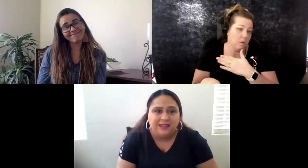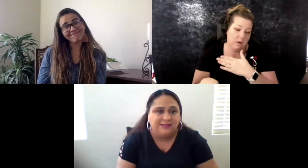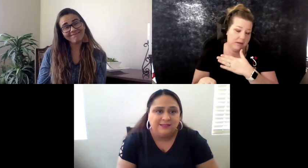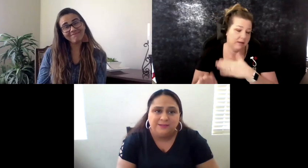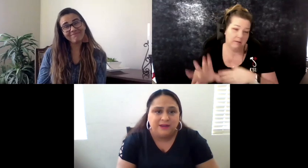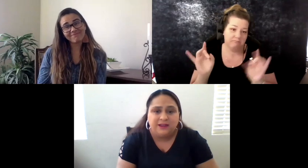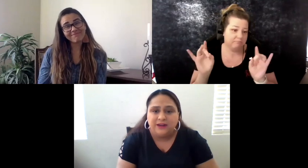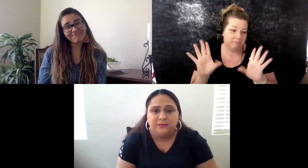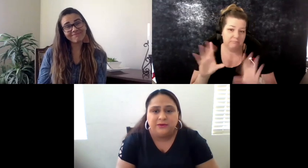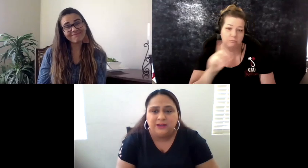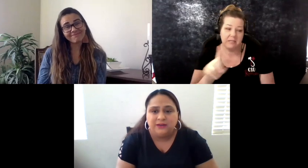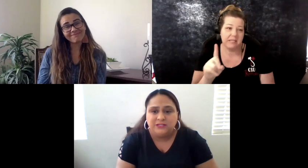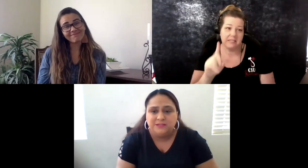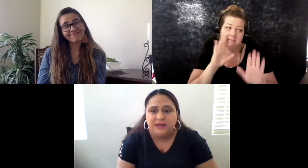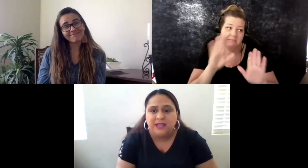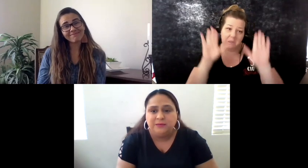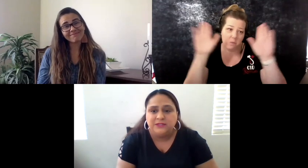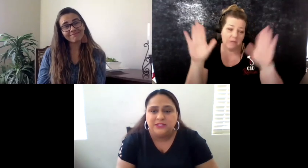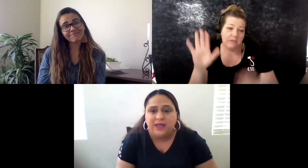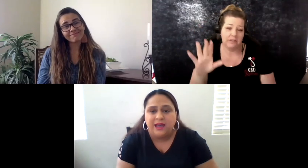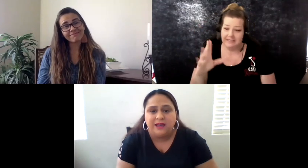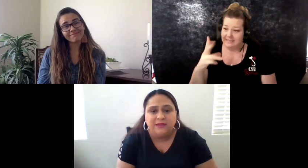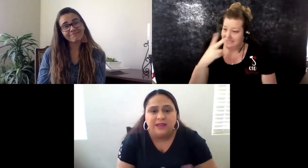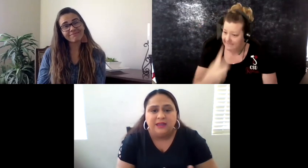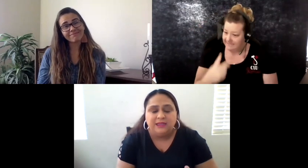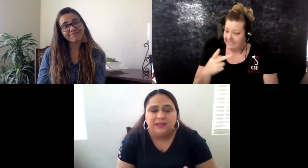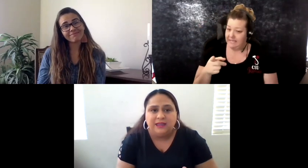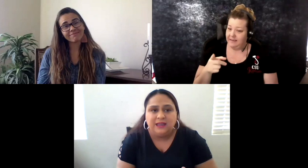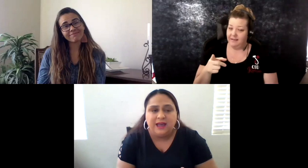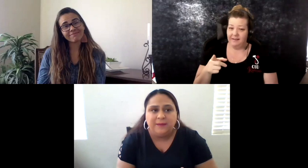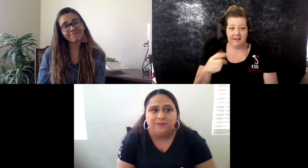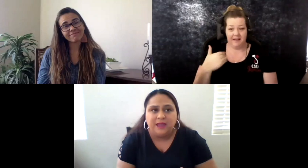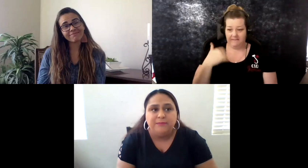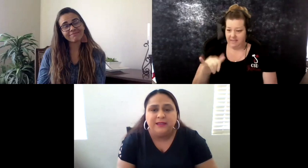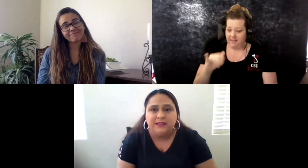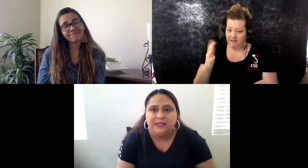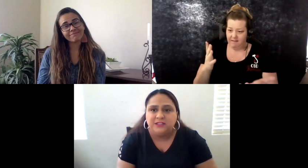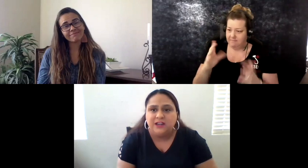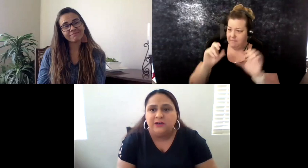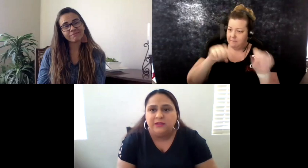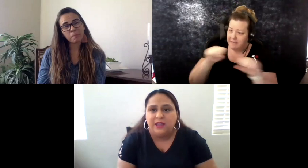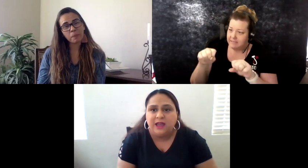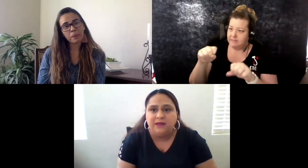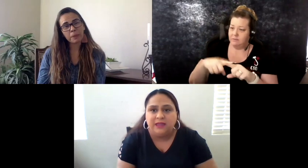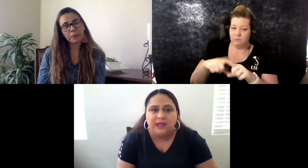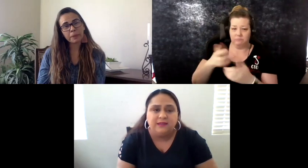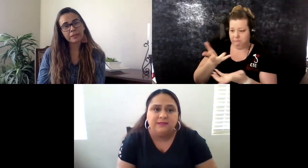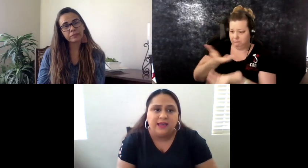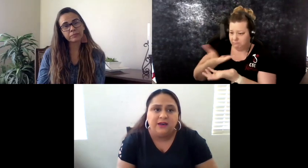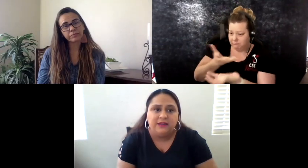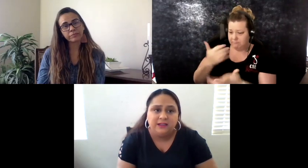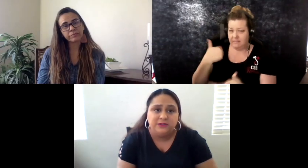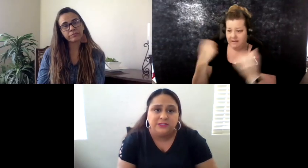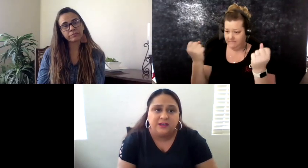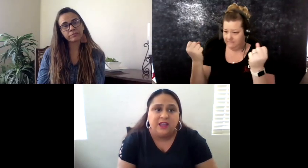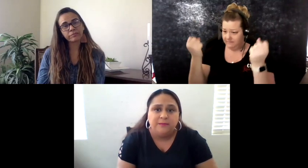And it's just been incredible, just being able to have the ability to not only have the